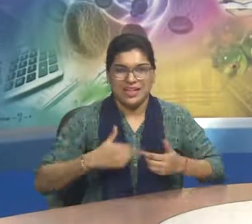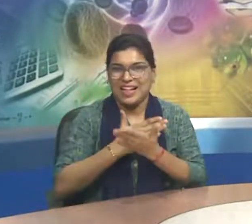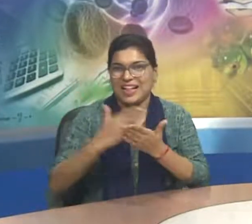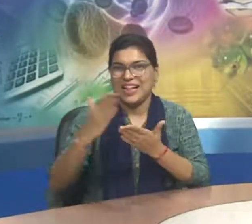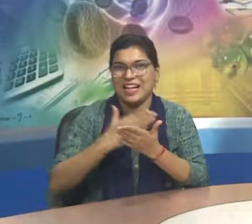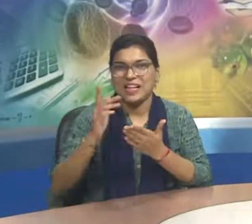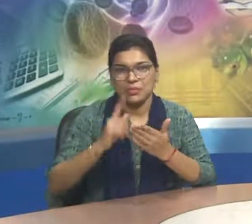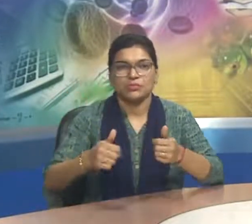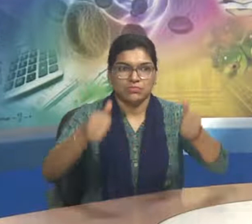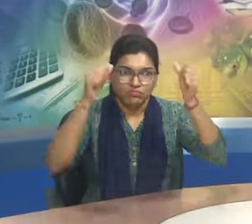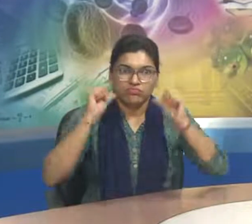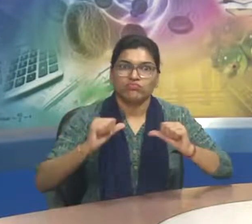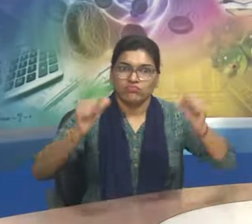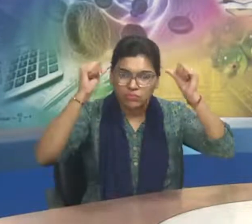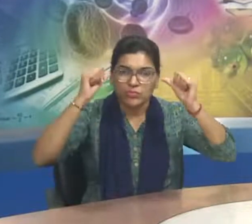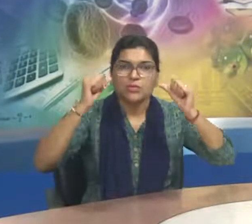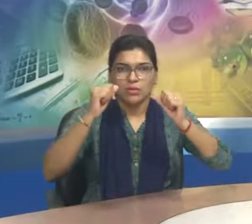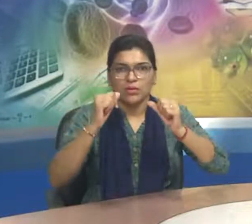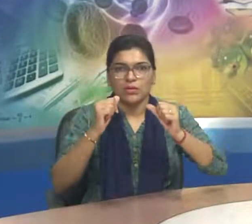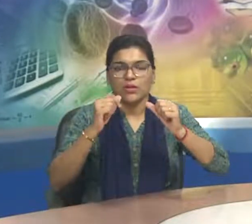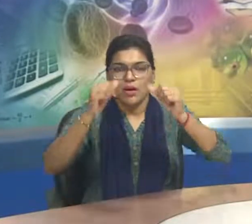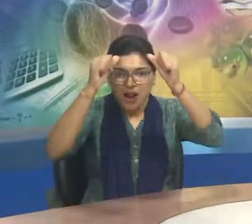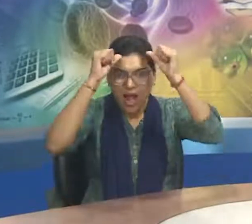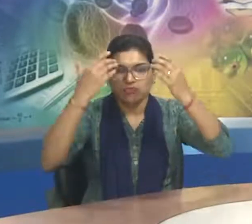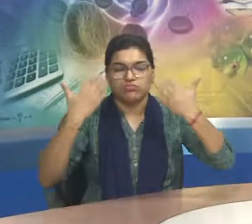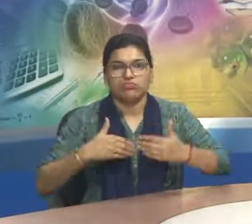bathing purpose, for cleaning,